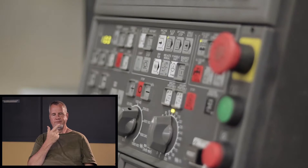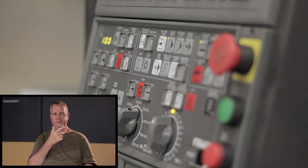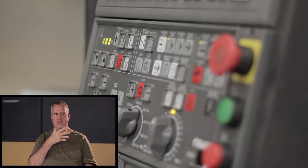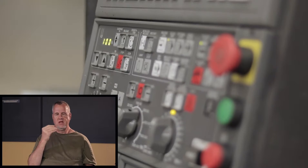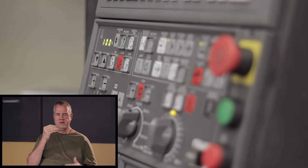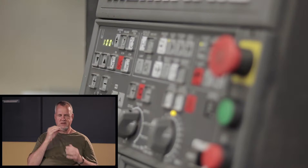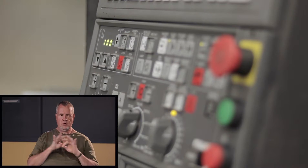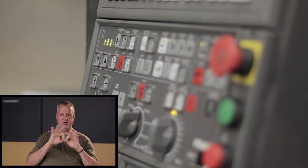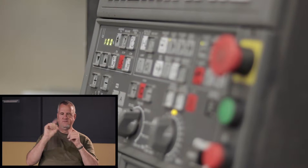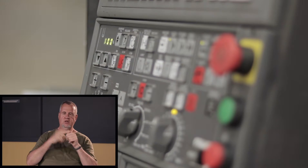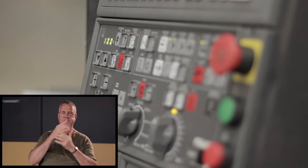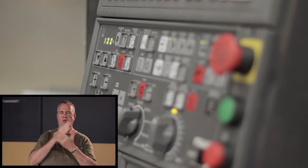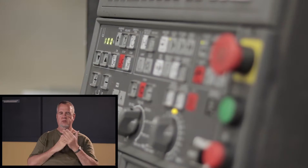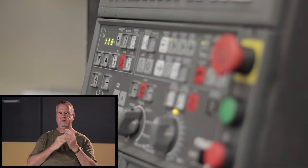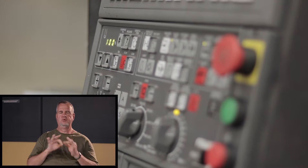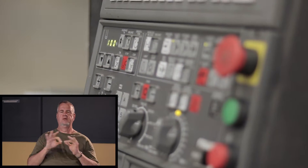prevent wiring from overheating.